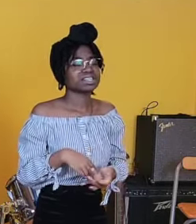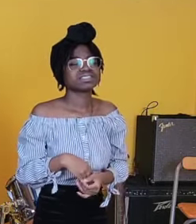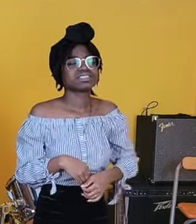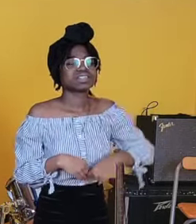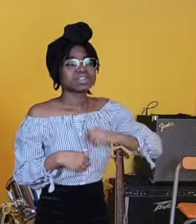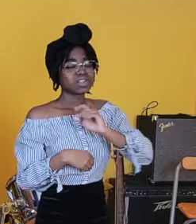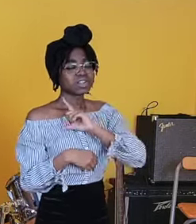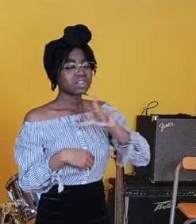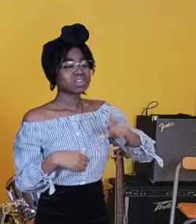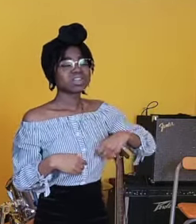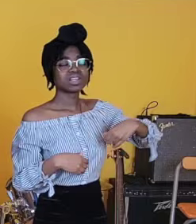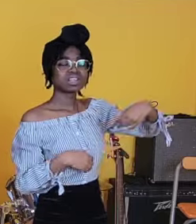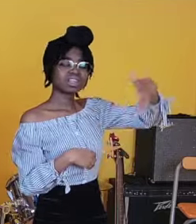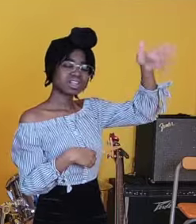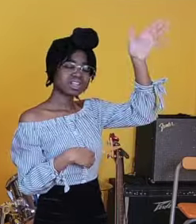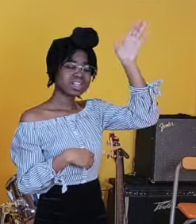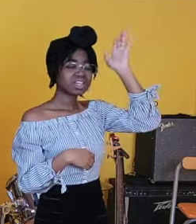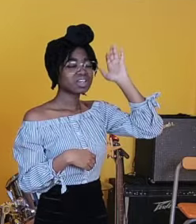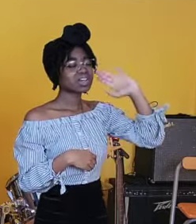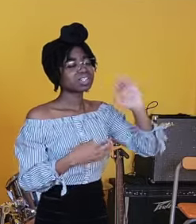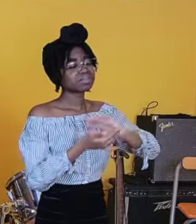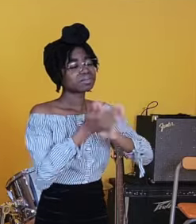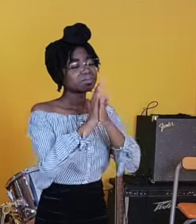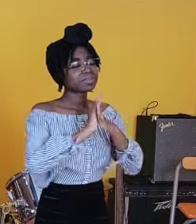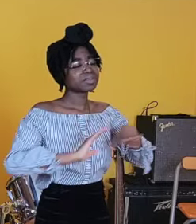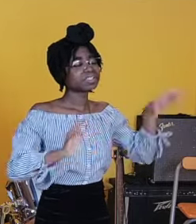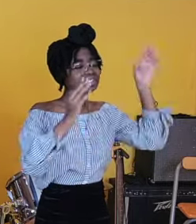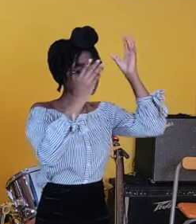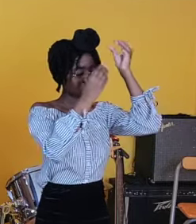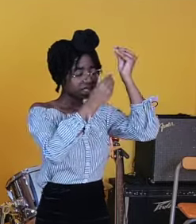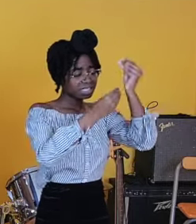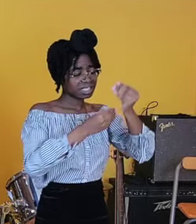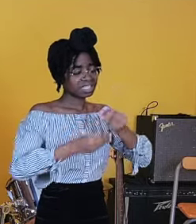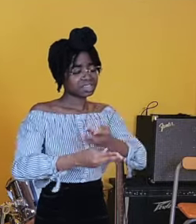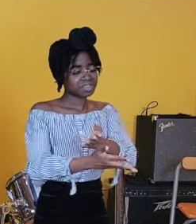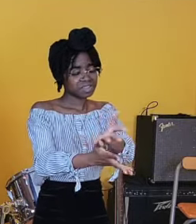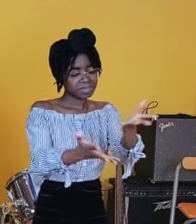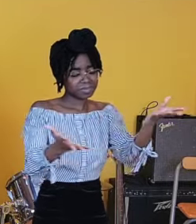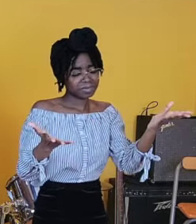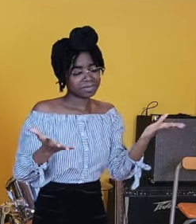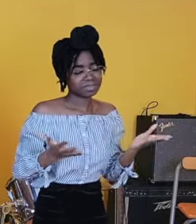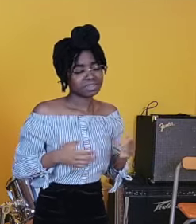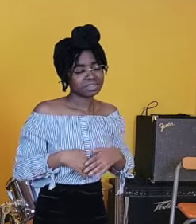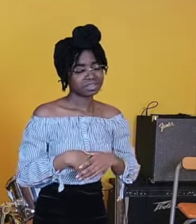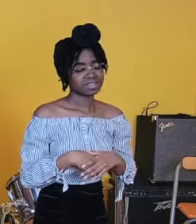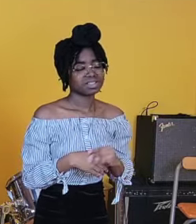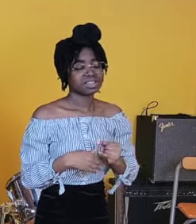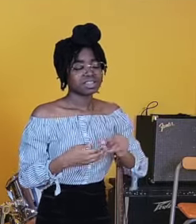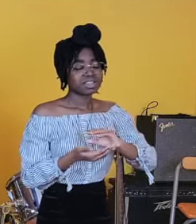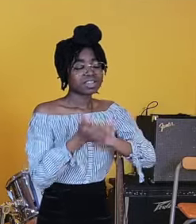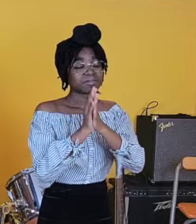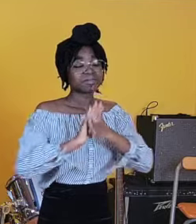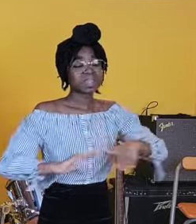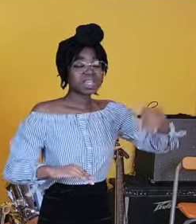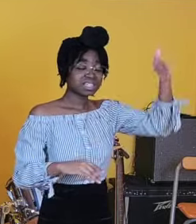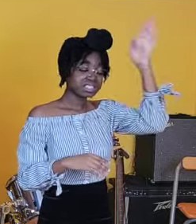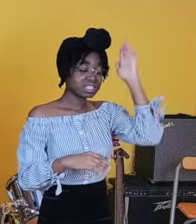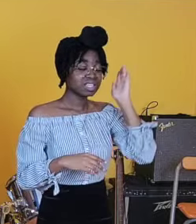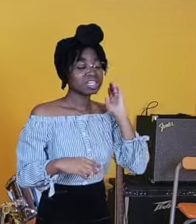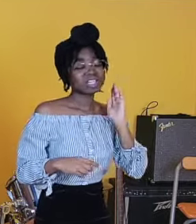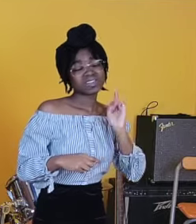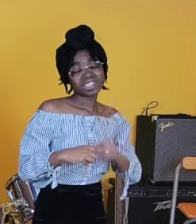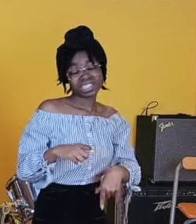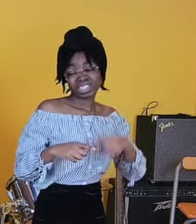lift up his countenance upon you and give you his peace. May the peace of God, which passes all